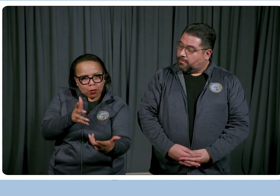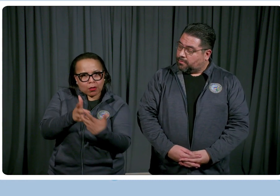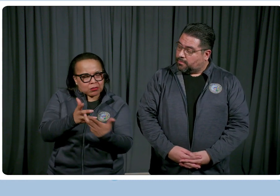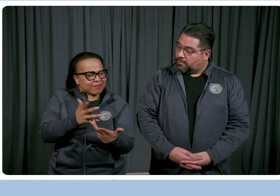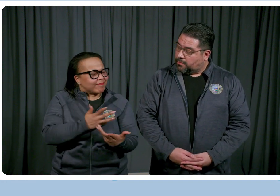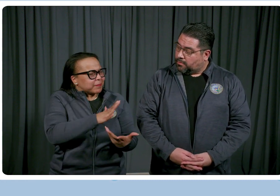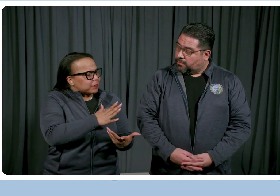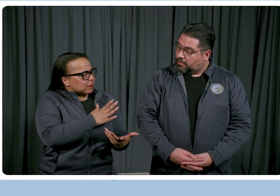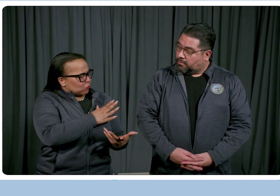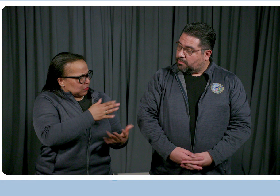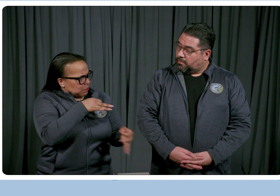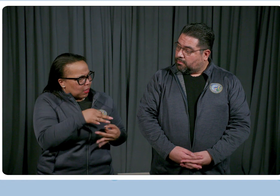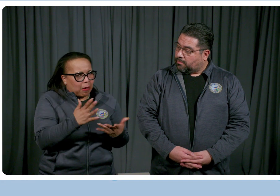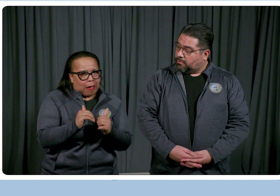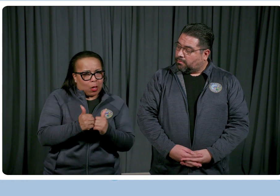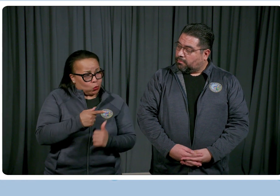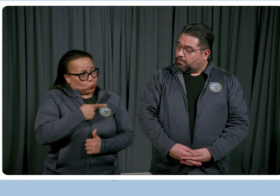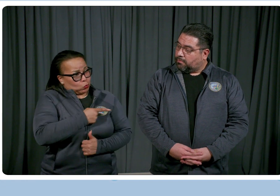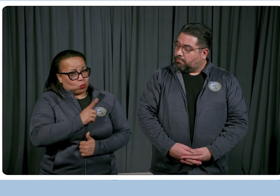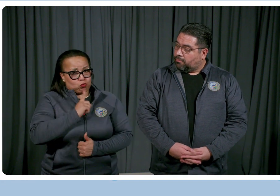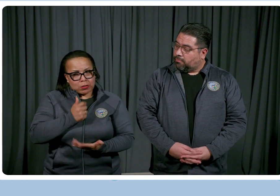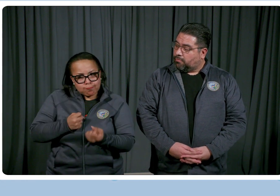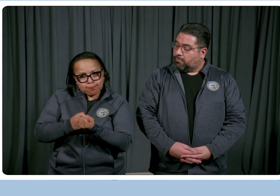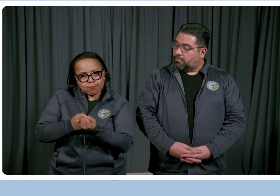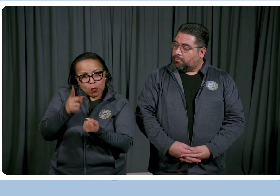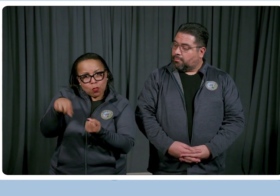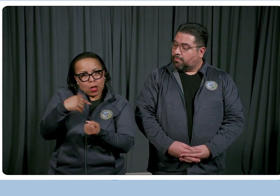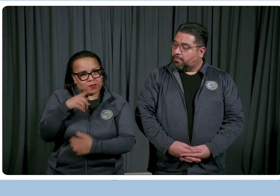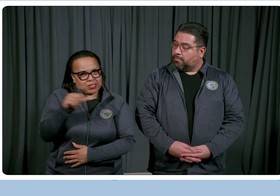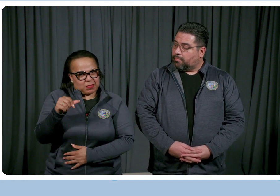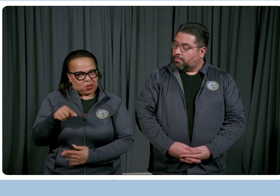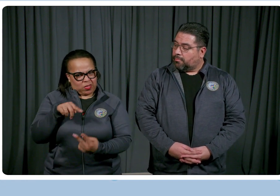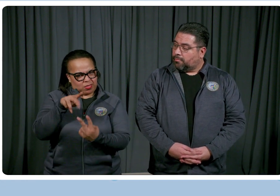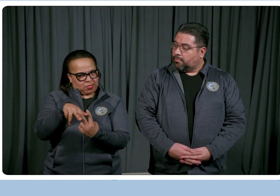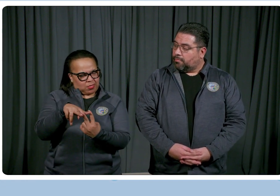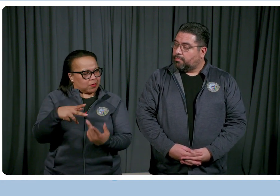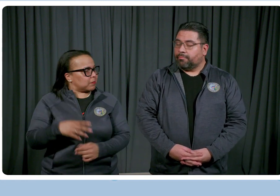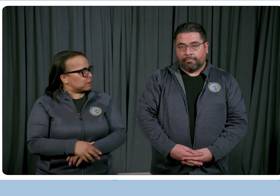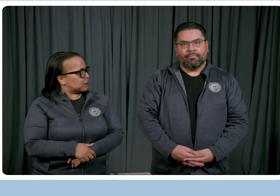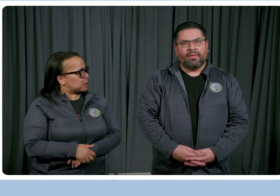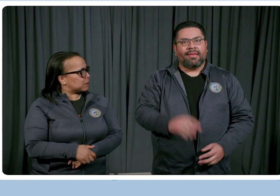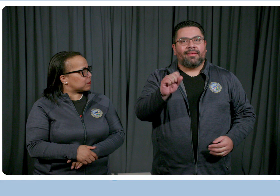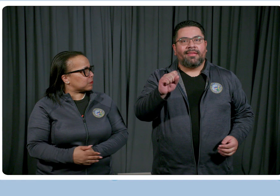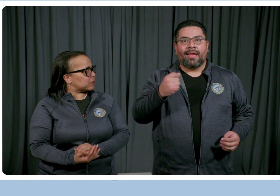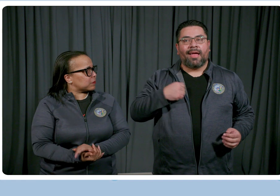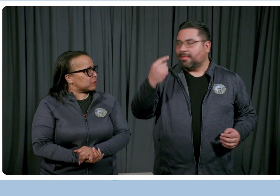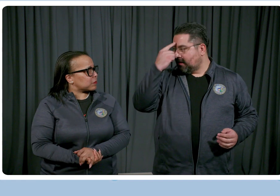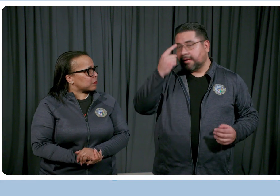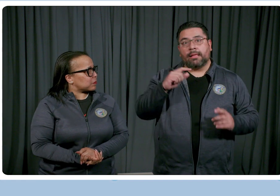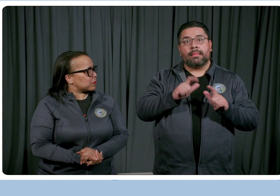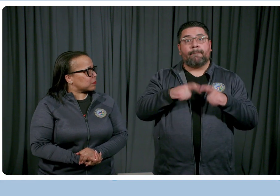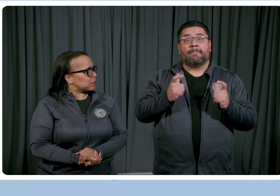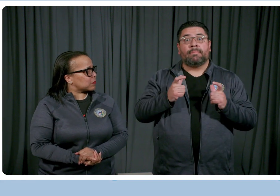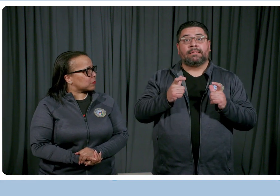Can you talk to us about some best practices or some ways that you've assisted people with disabilities in this area? Yeah, I